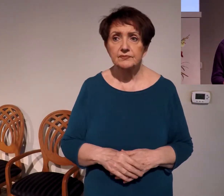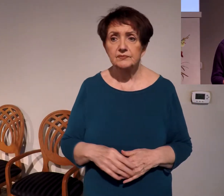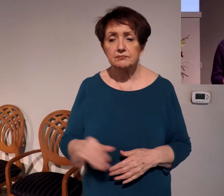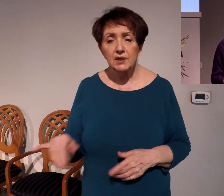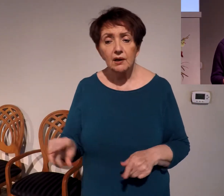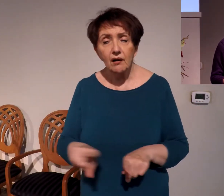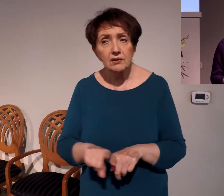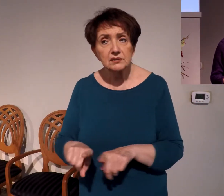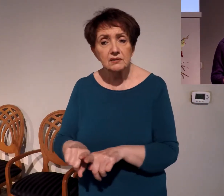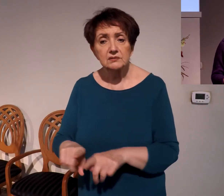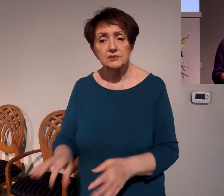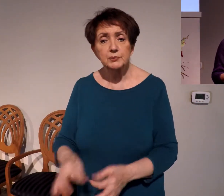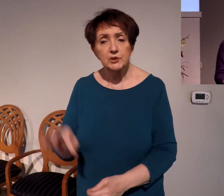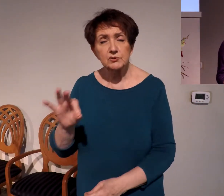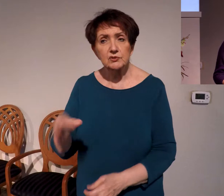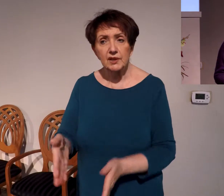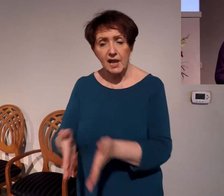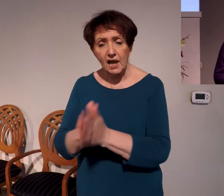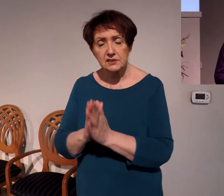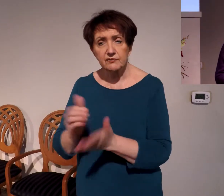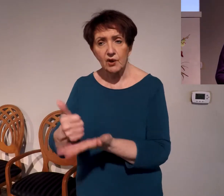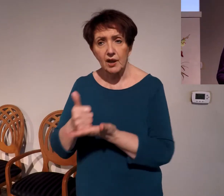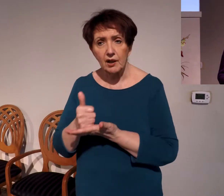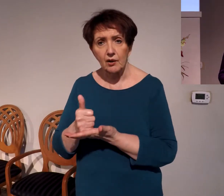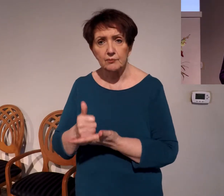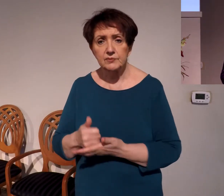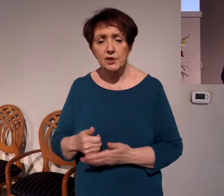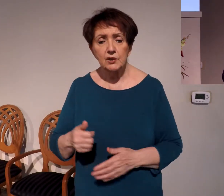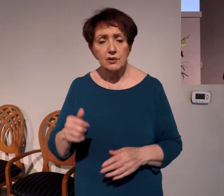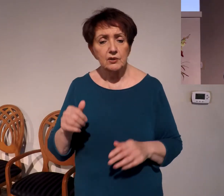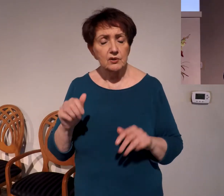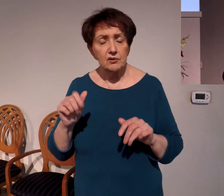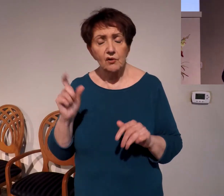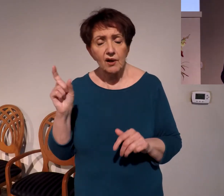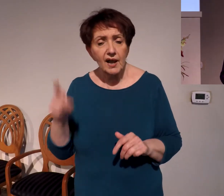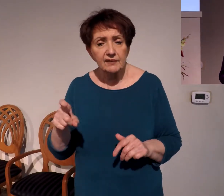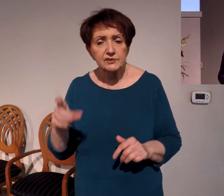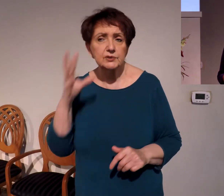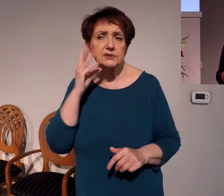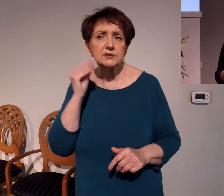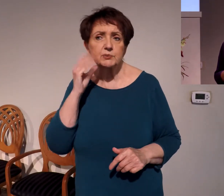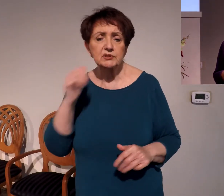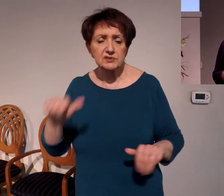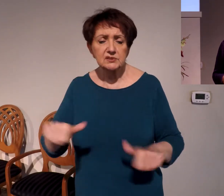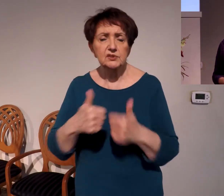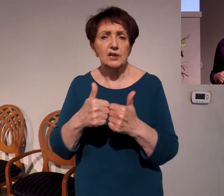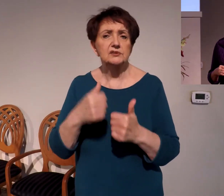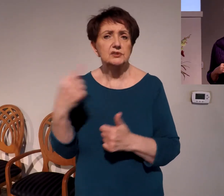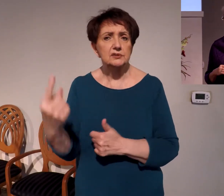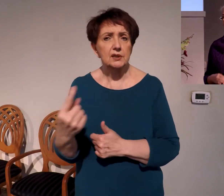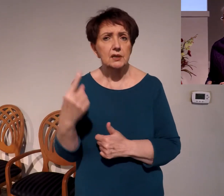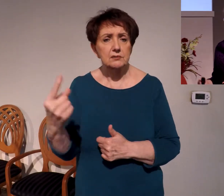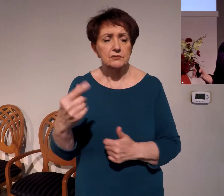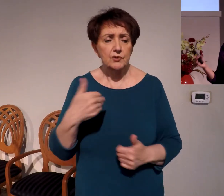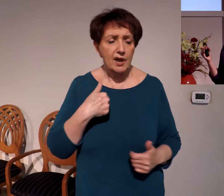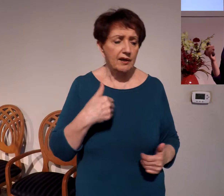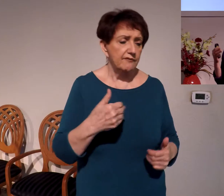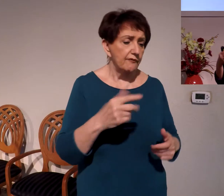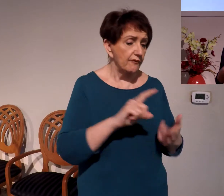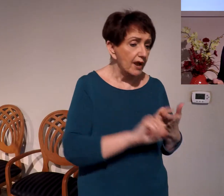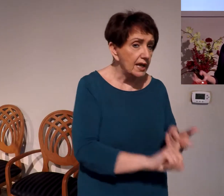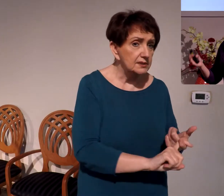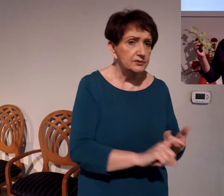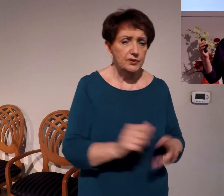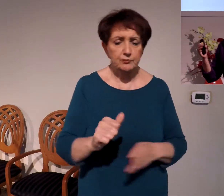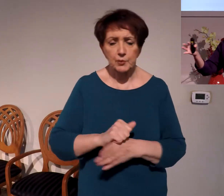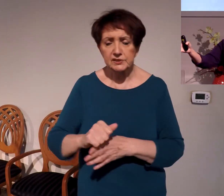spiritually. We do not have to walk through our challenging times alone. We have friends, we have practitioners,